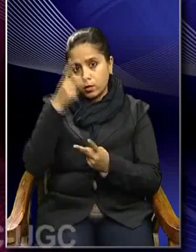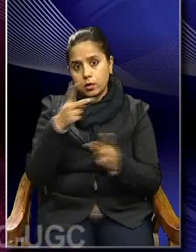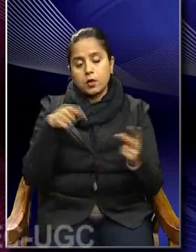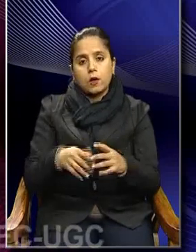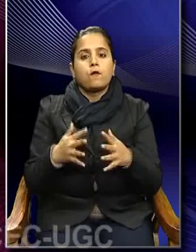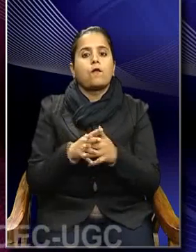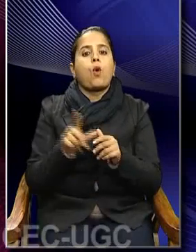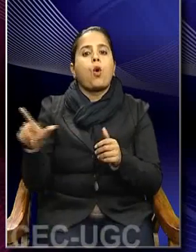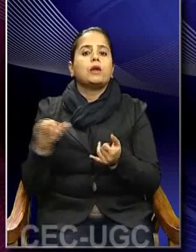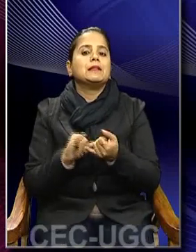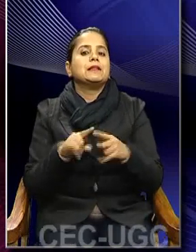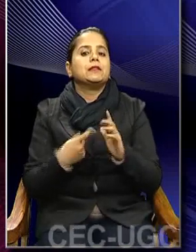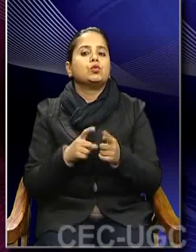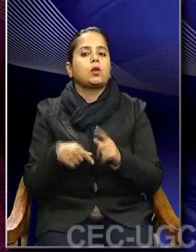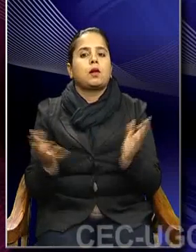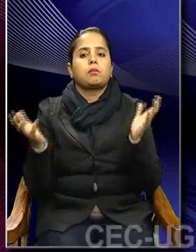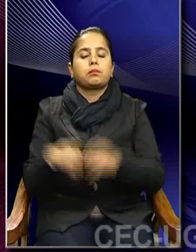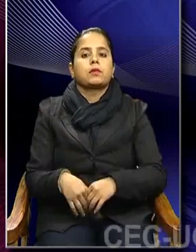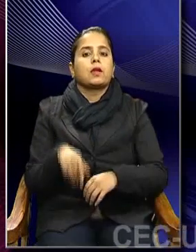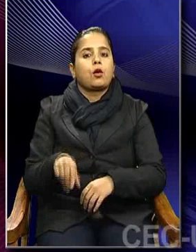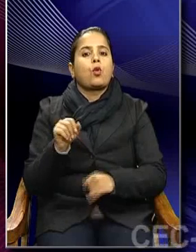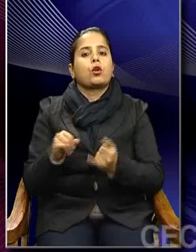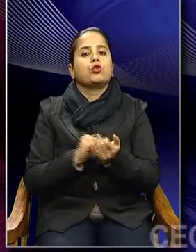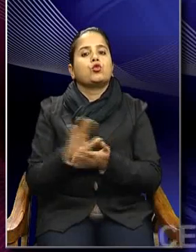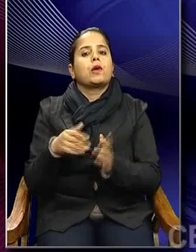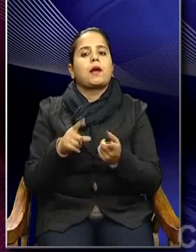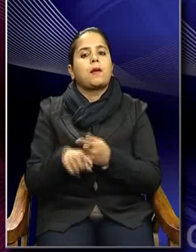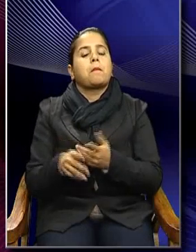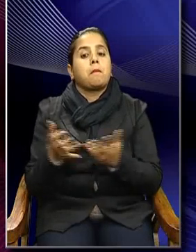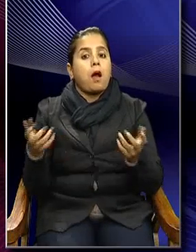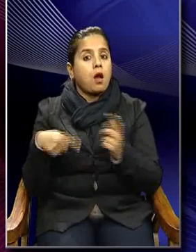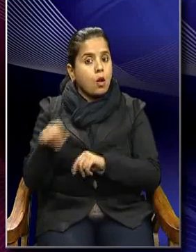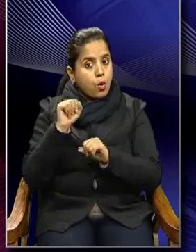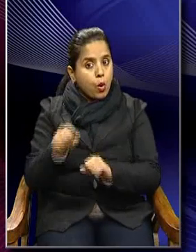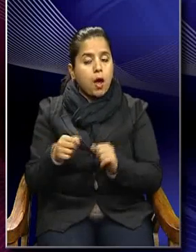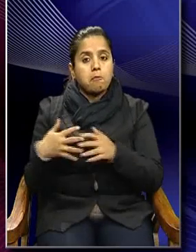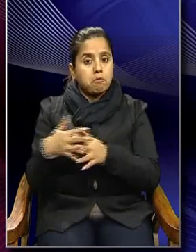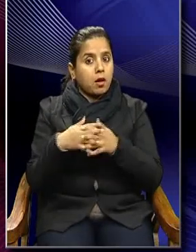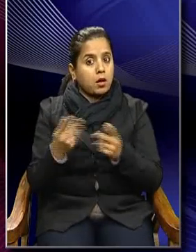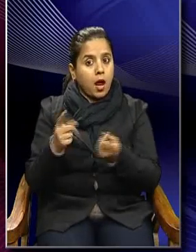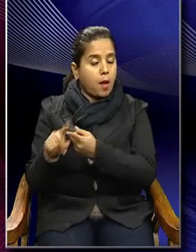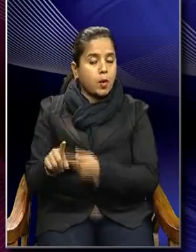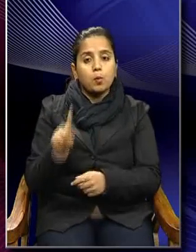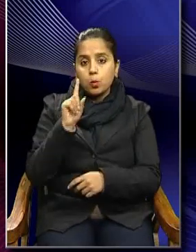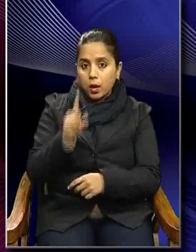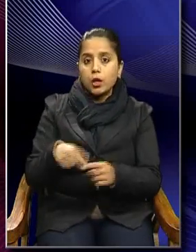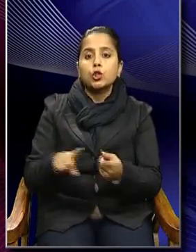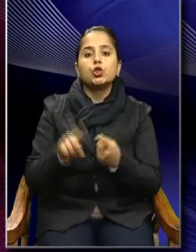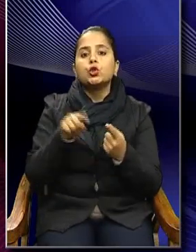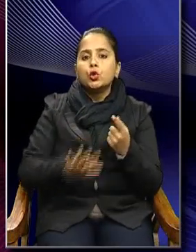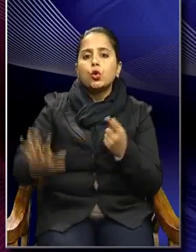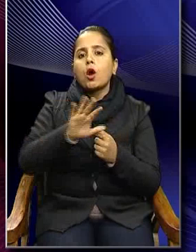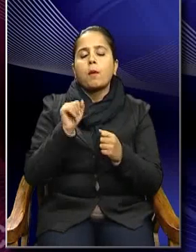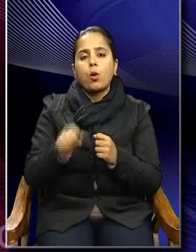Street collapse, to share market collapse in United States of America. But since European